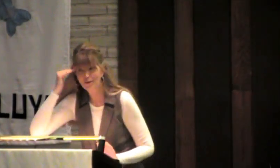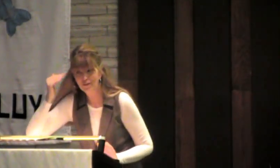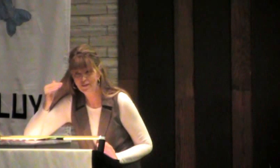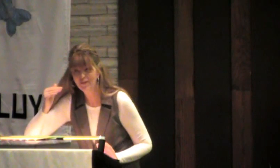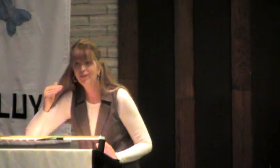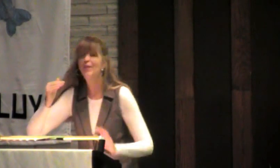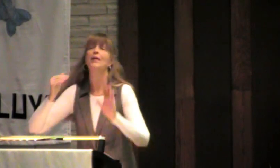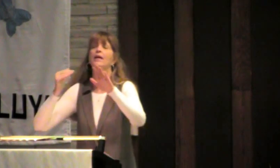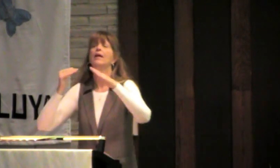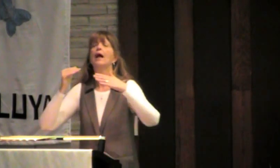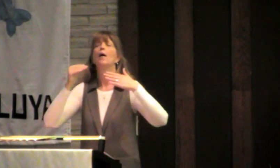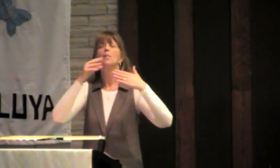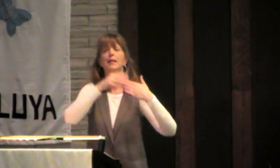Does this sound familiar?